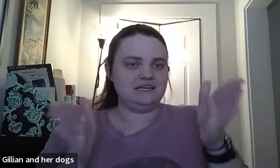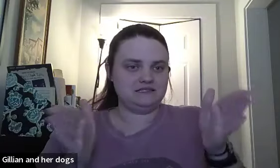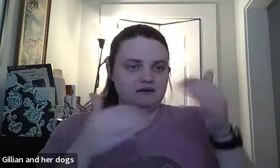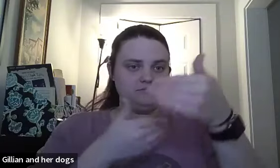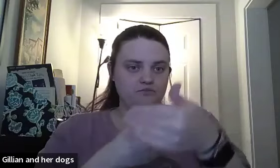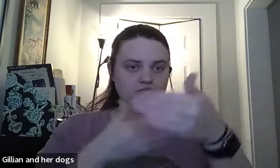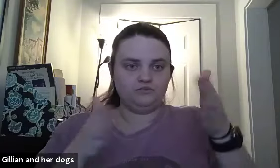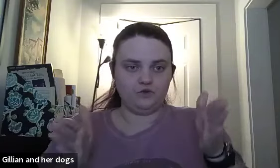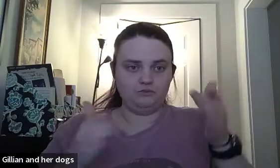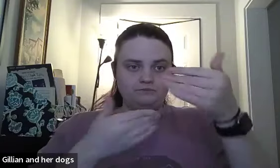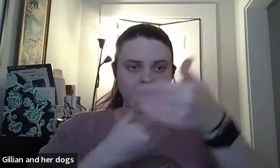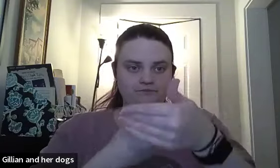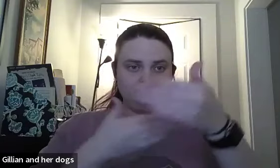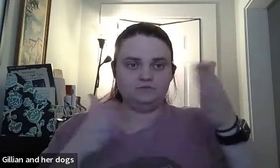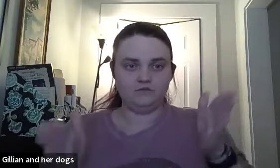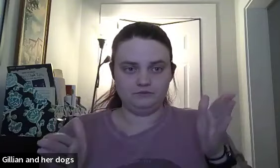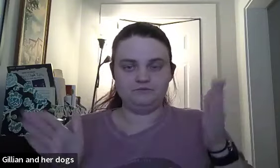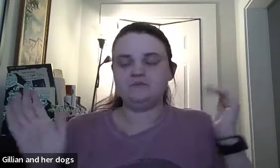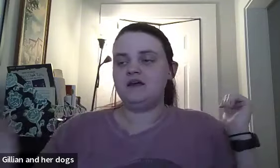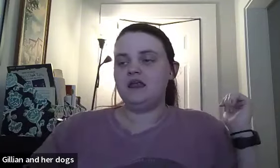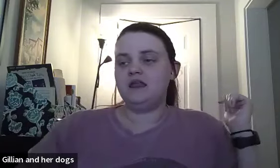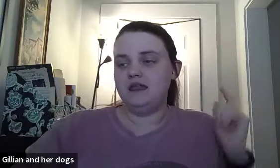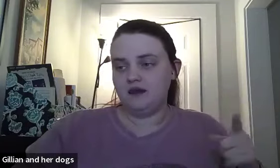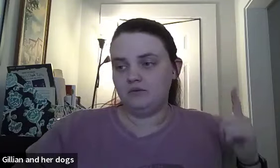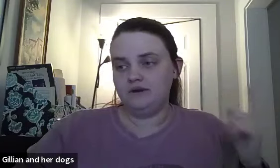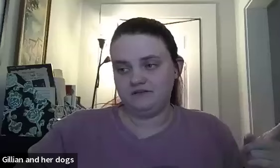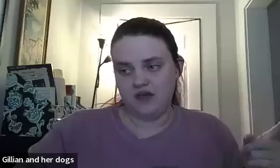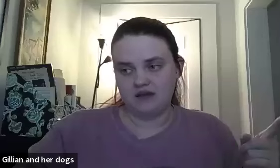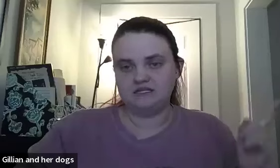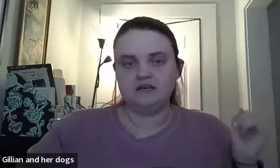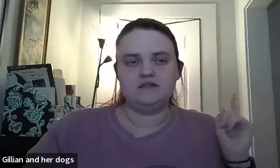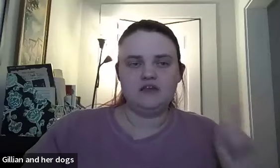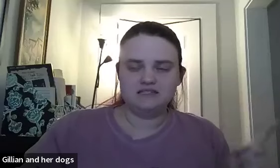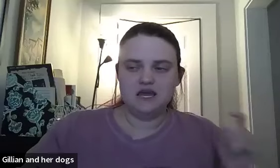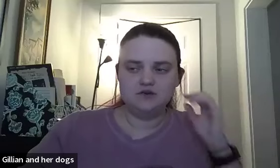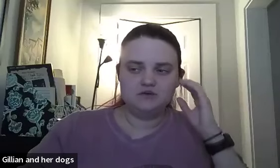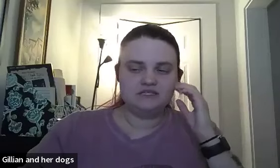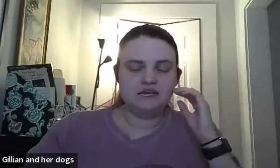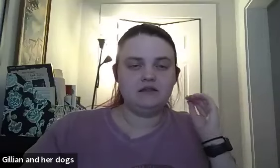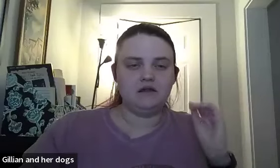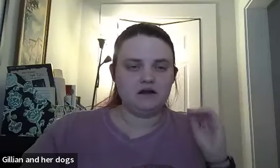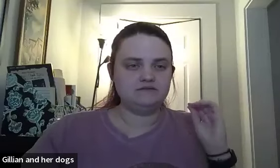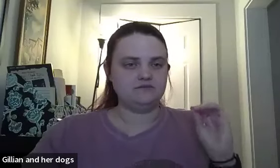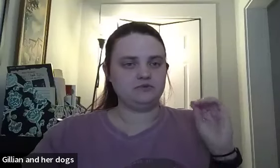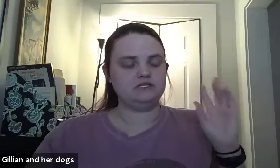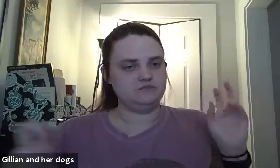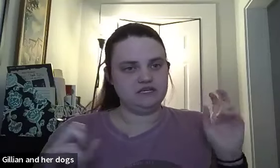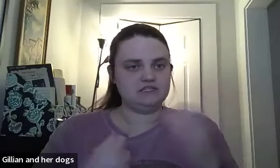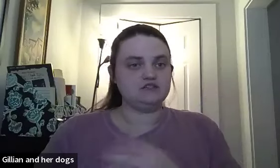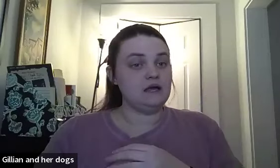this is ASL. Room. Now, with that, That's how you would say a lot of different spaces. So